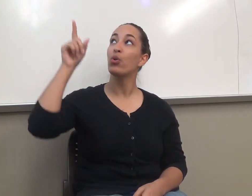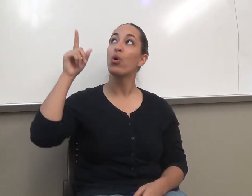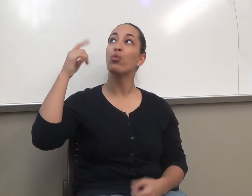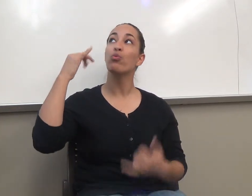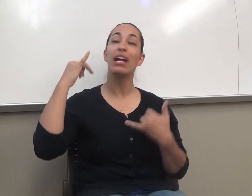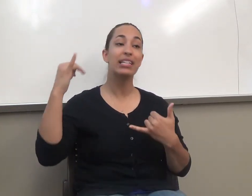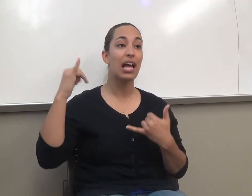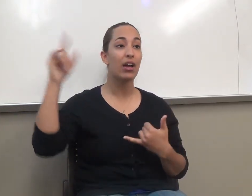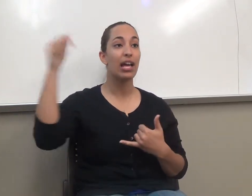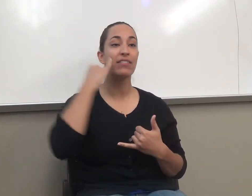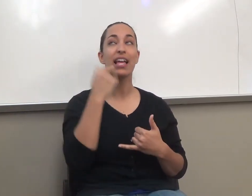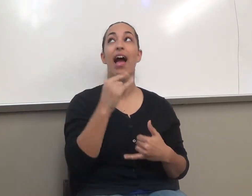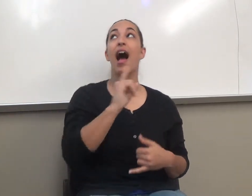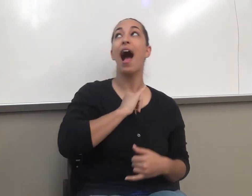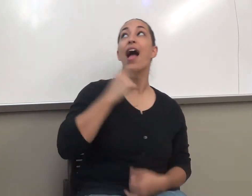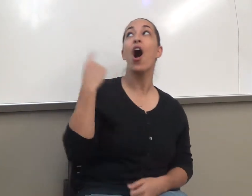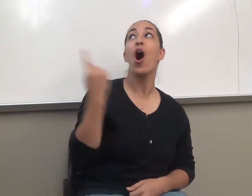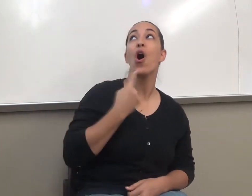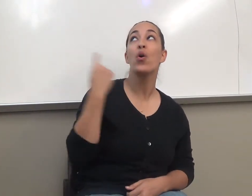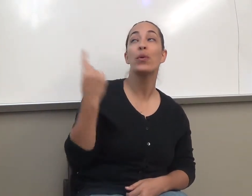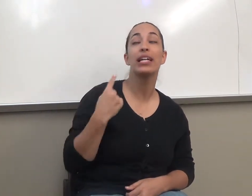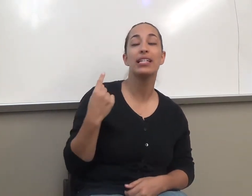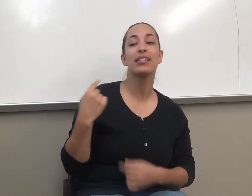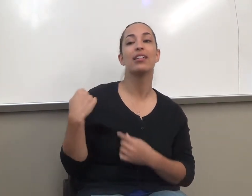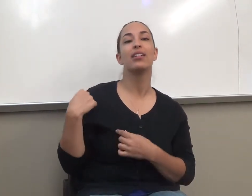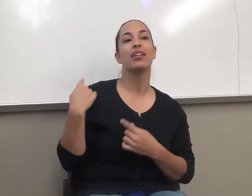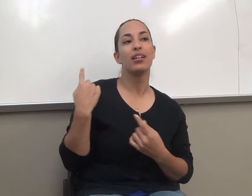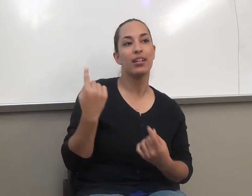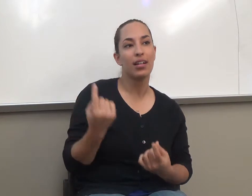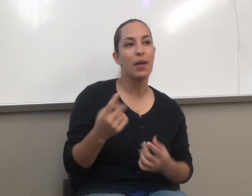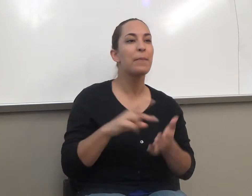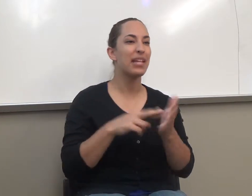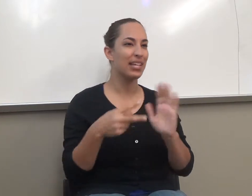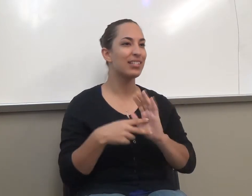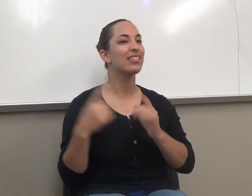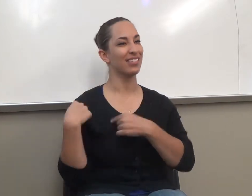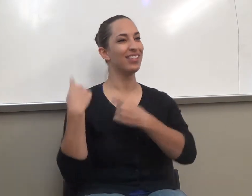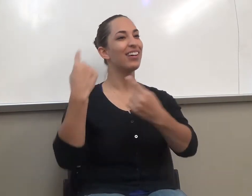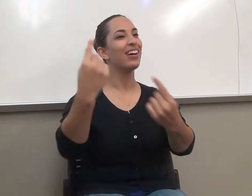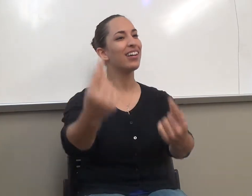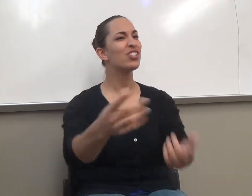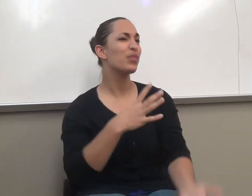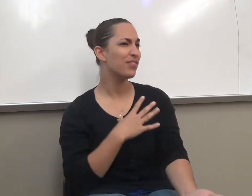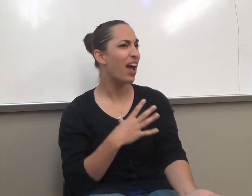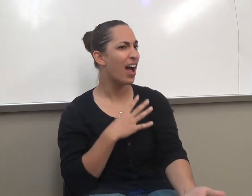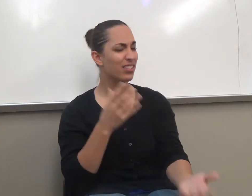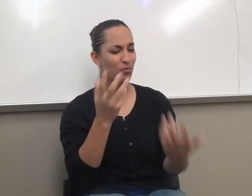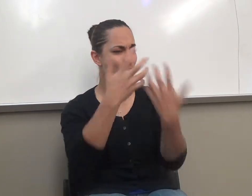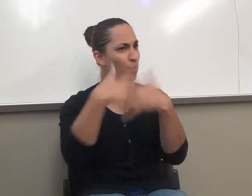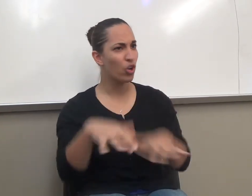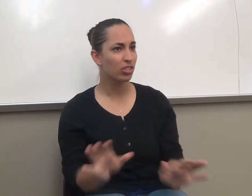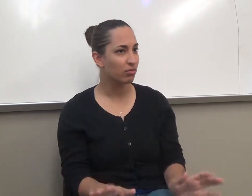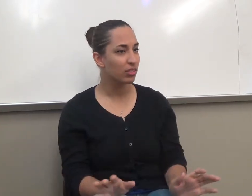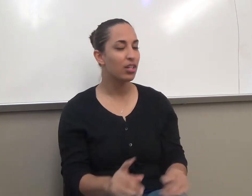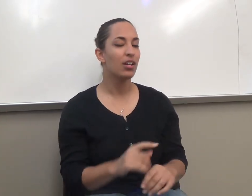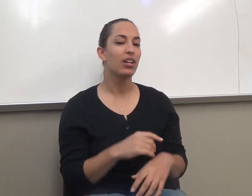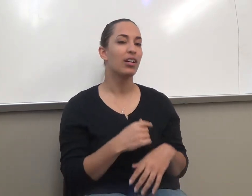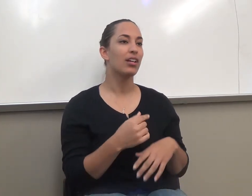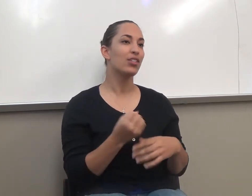last year's Valentine's Day. Does that make sense? So this is a really good example. I didn't plan this, but this is a really good example of